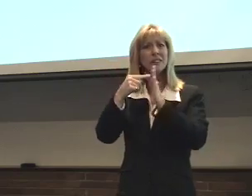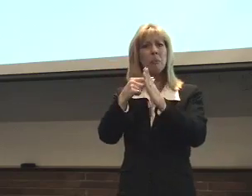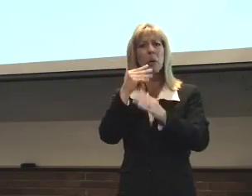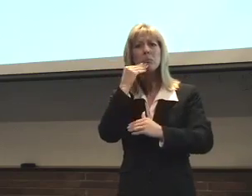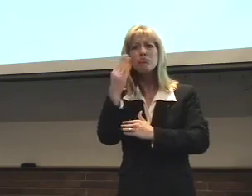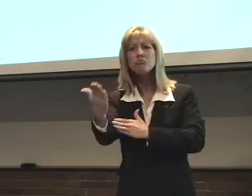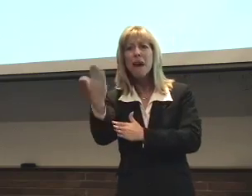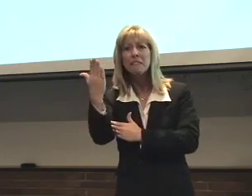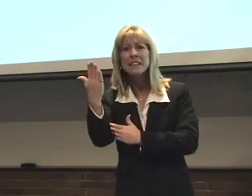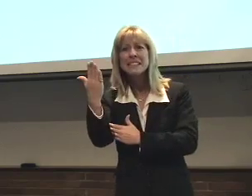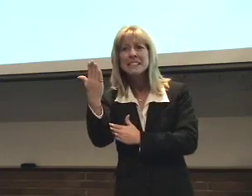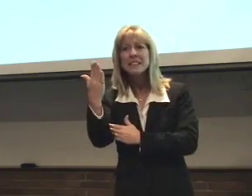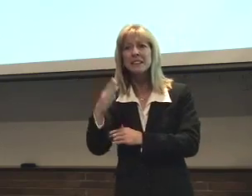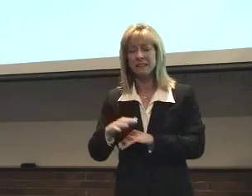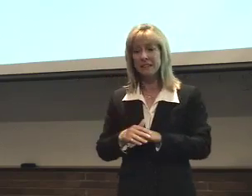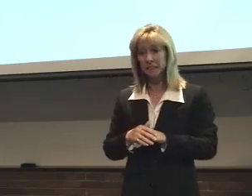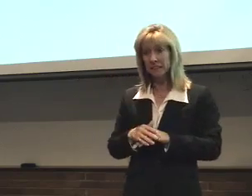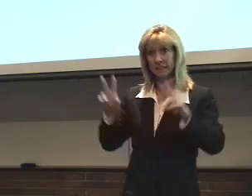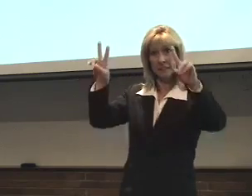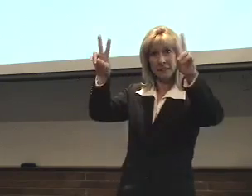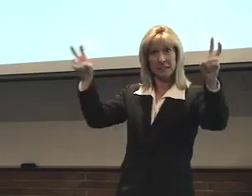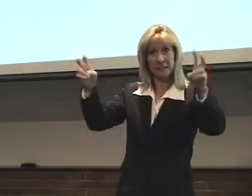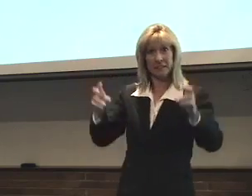this to a deaf kid, they would think this paragraph was about breakfast foods.